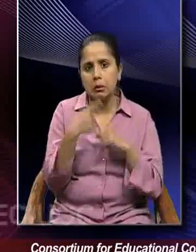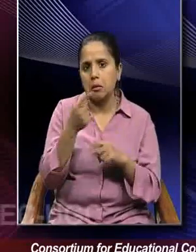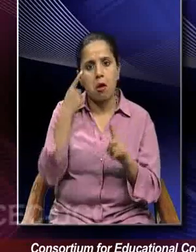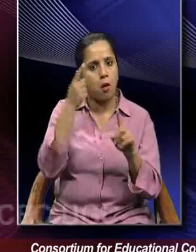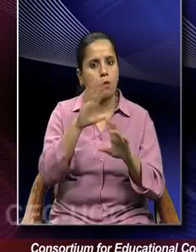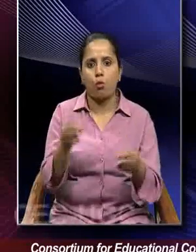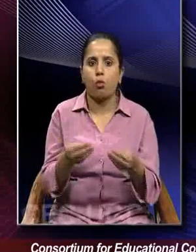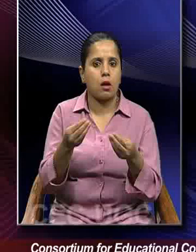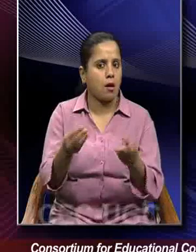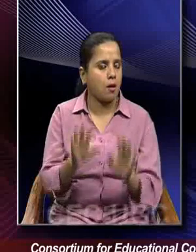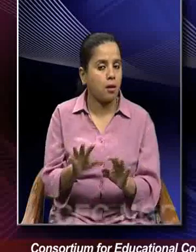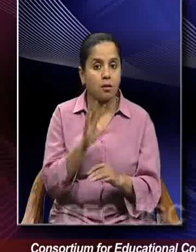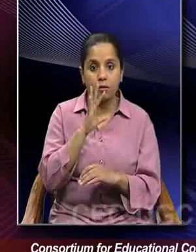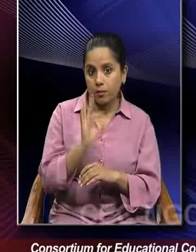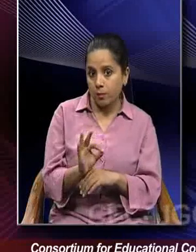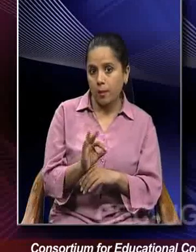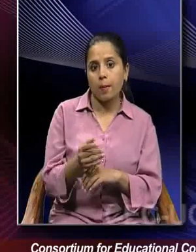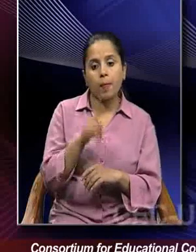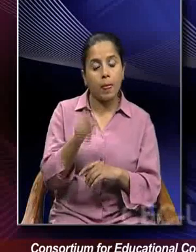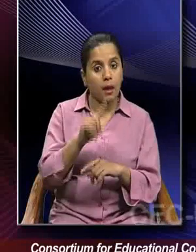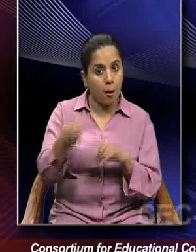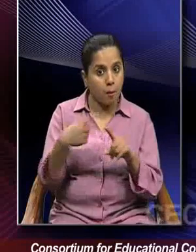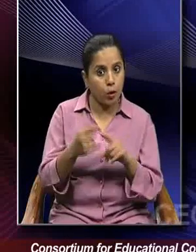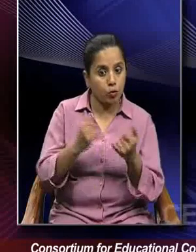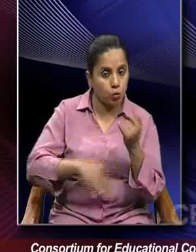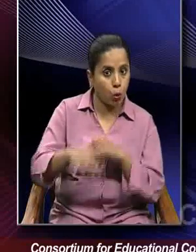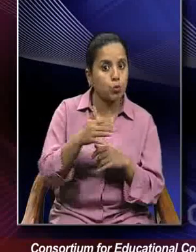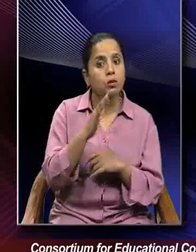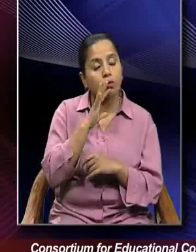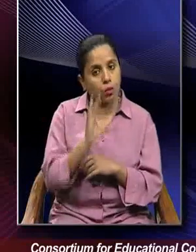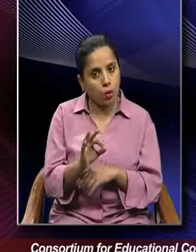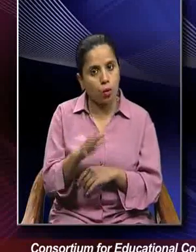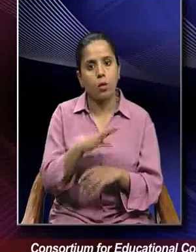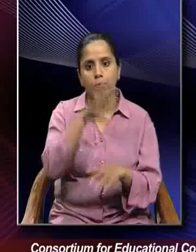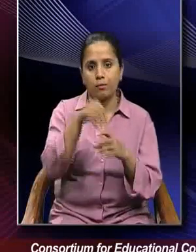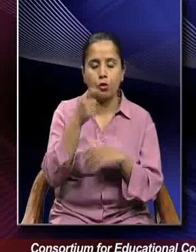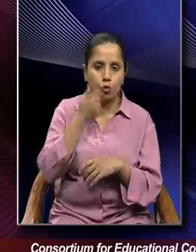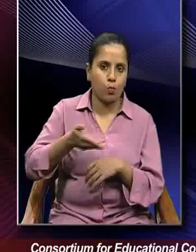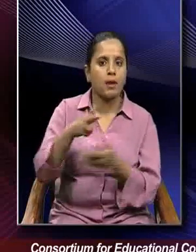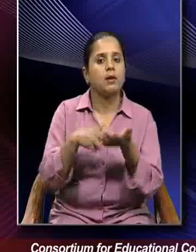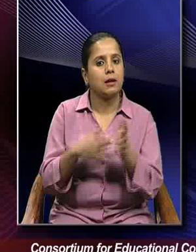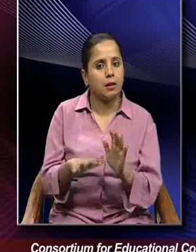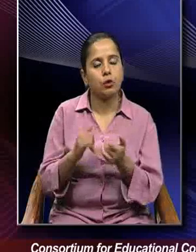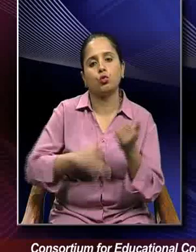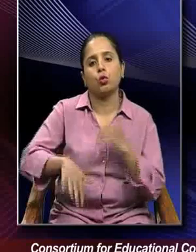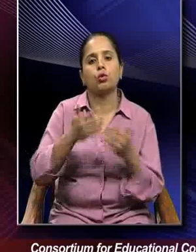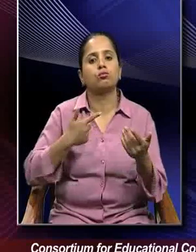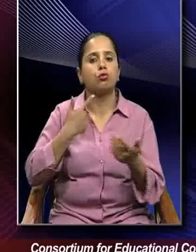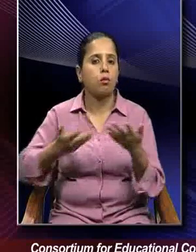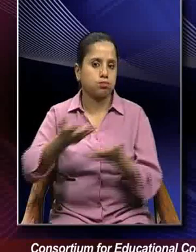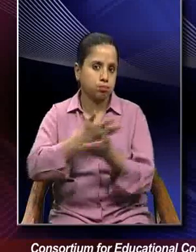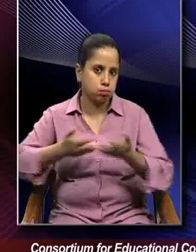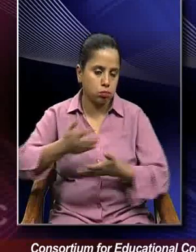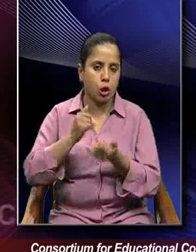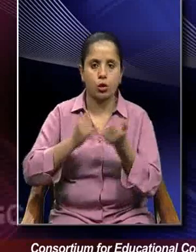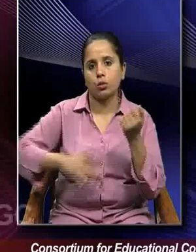to provide absolute certainty about social reality, including human nature, social interactions,